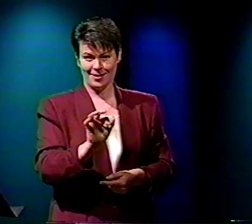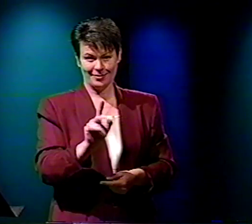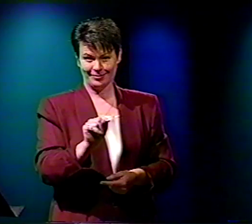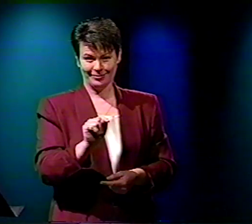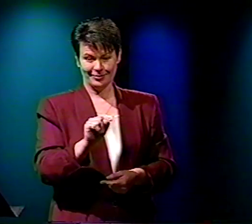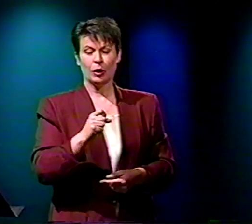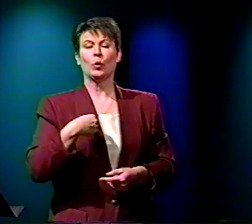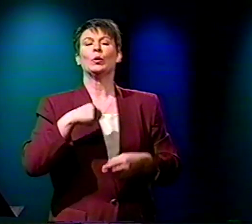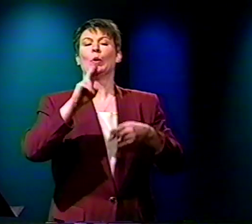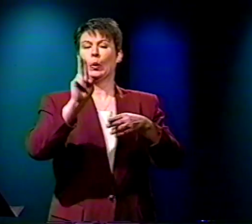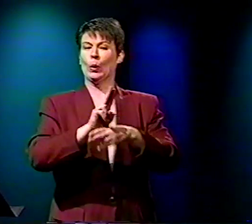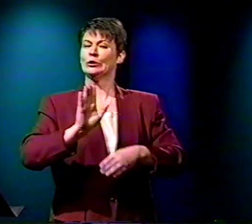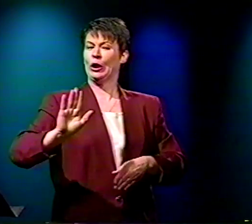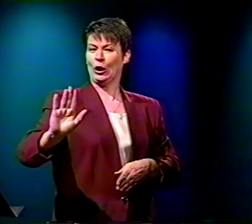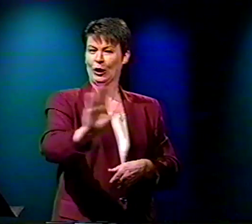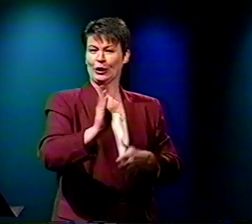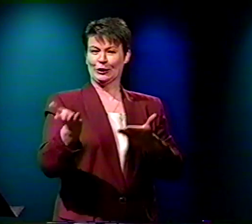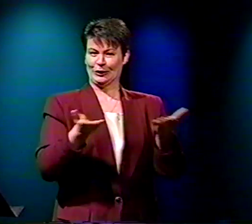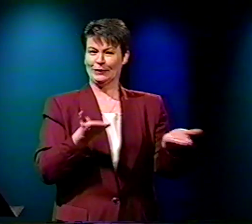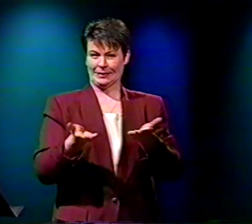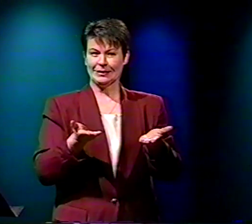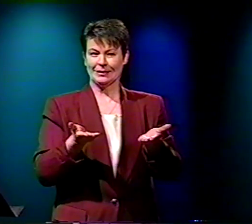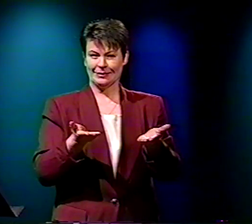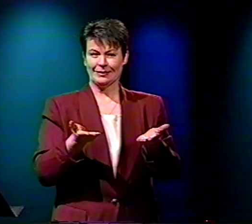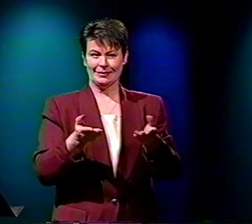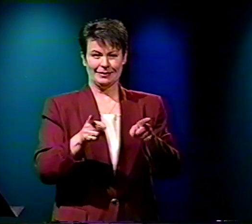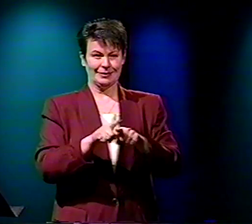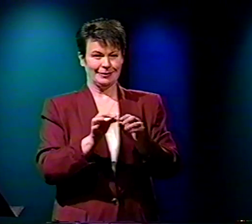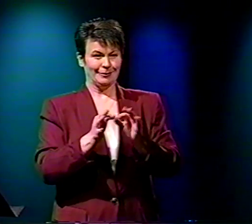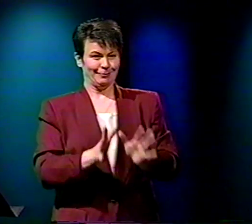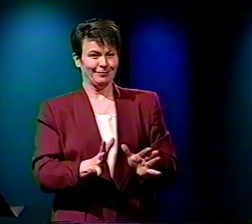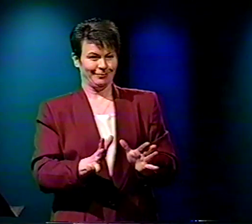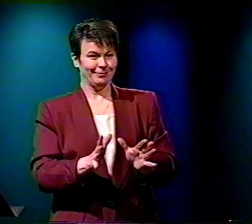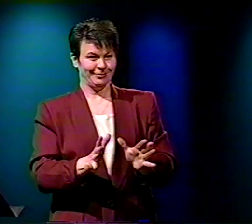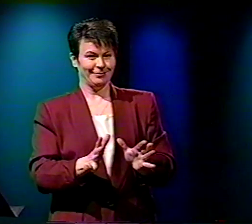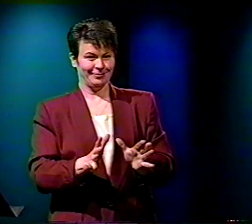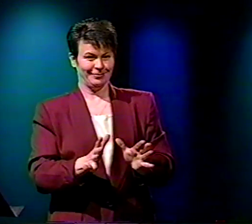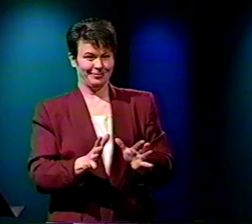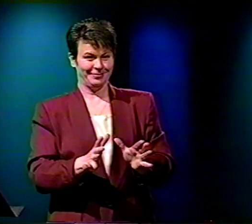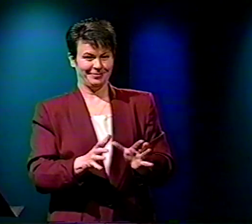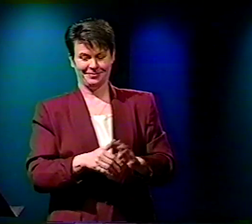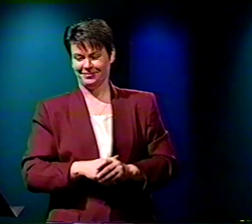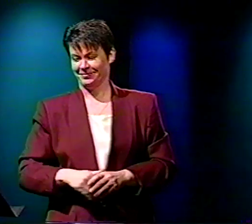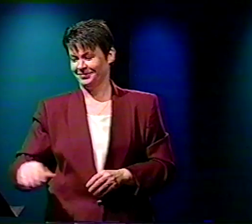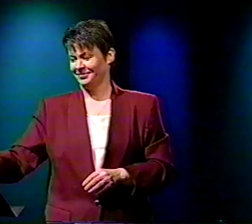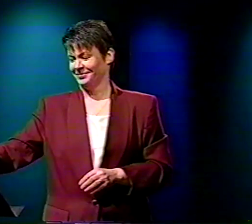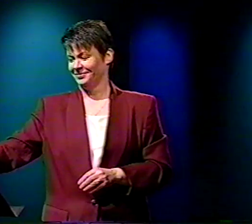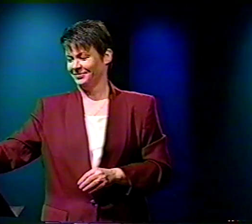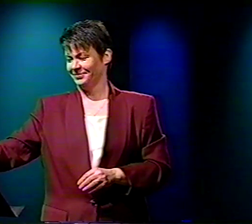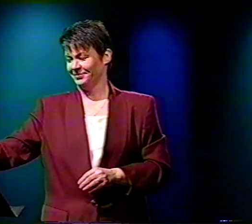am not your client. We use your services as interpreters, okay?